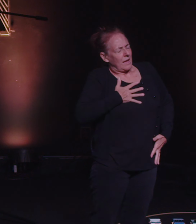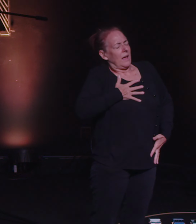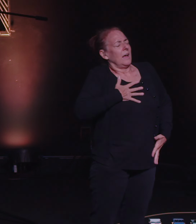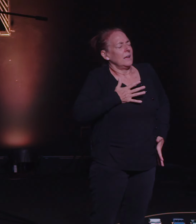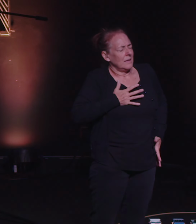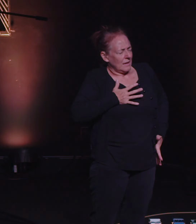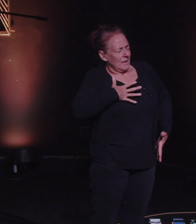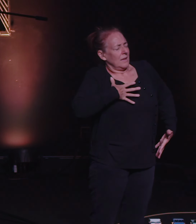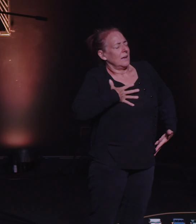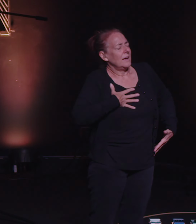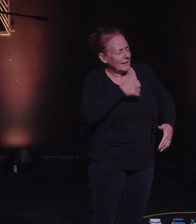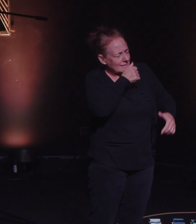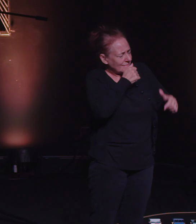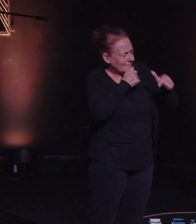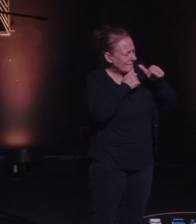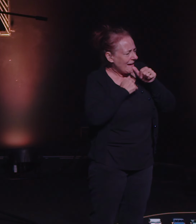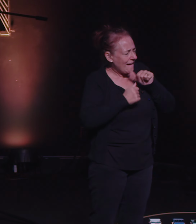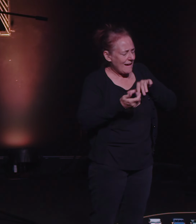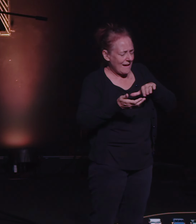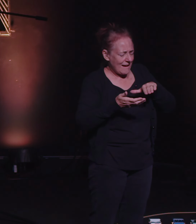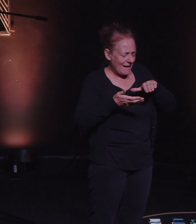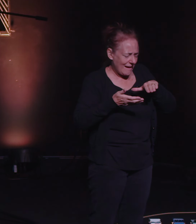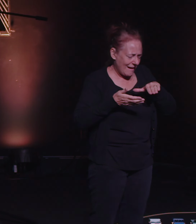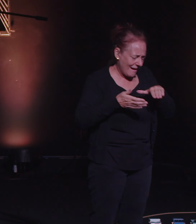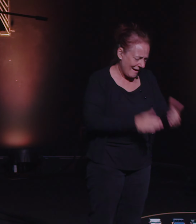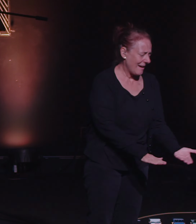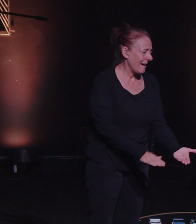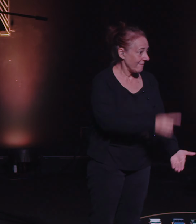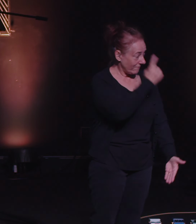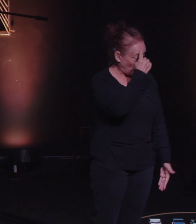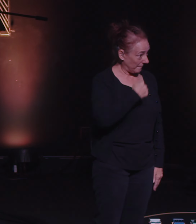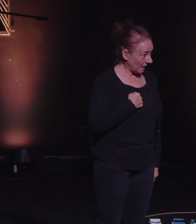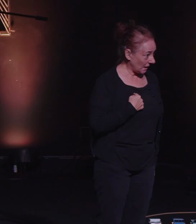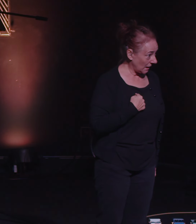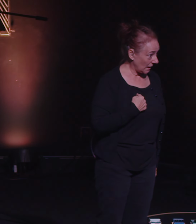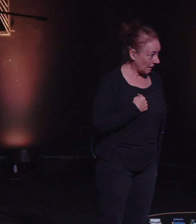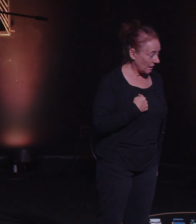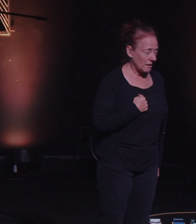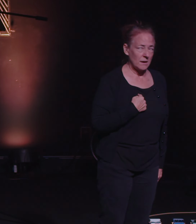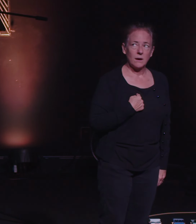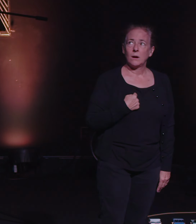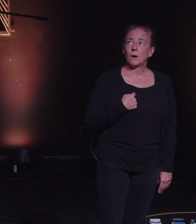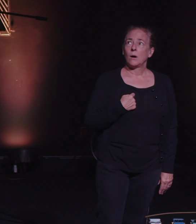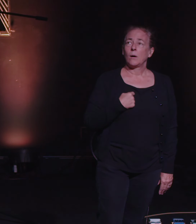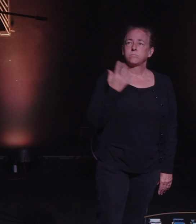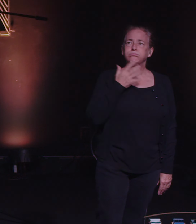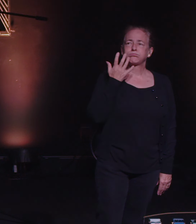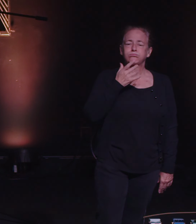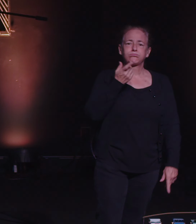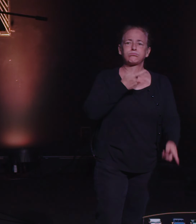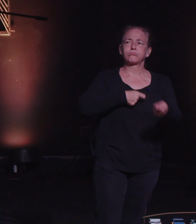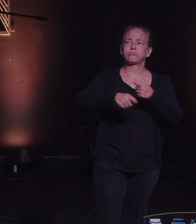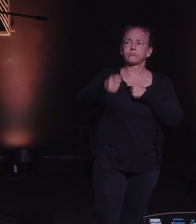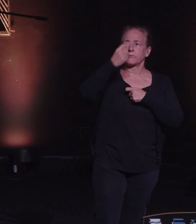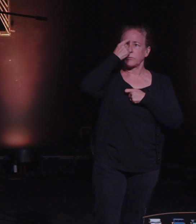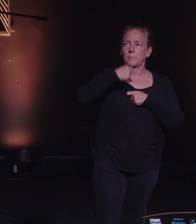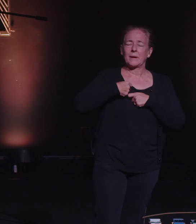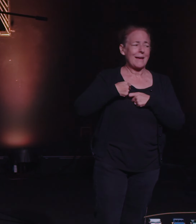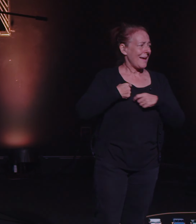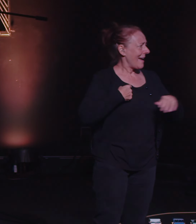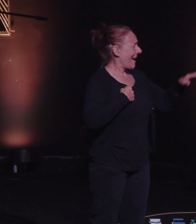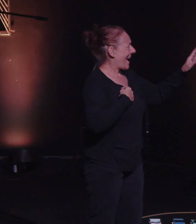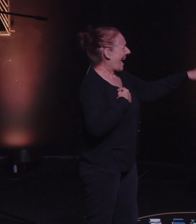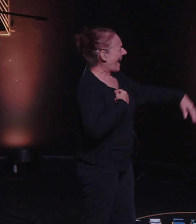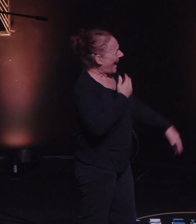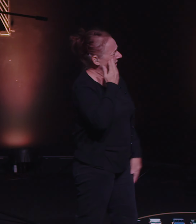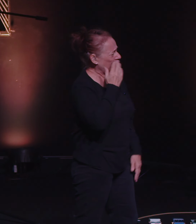and to die of suffocation there, hanging on that cross for me. How can I not then go out into this world and say, "Hey,